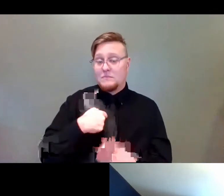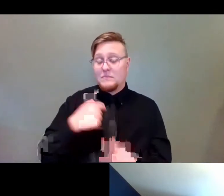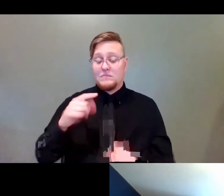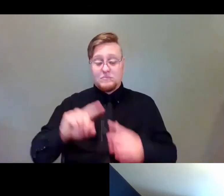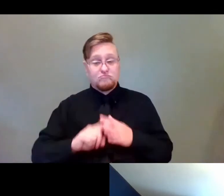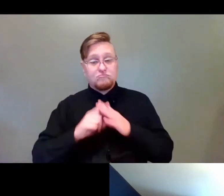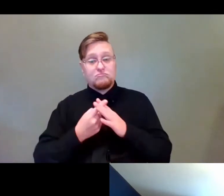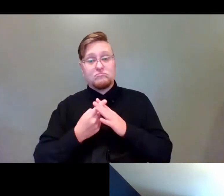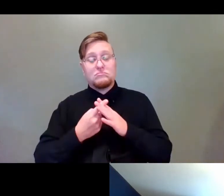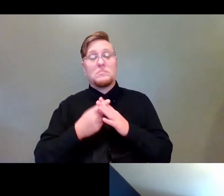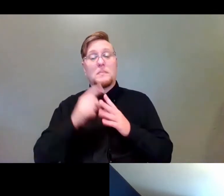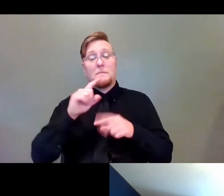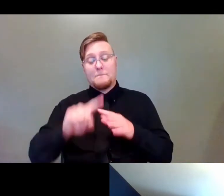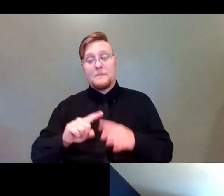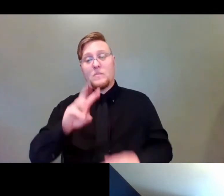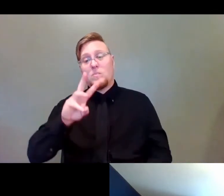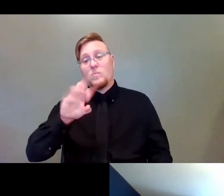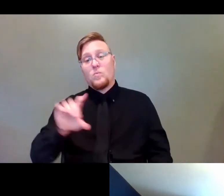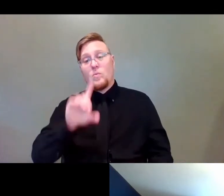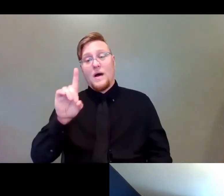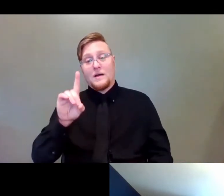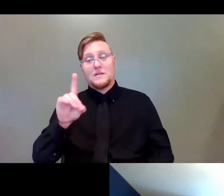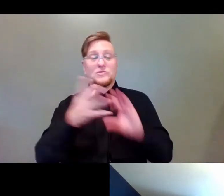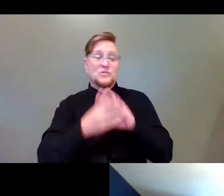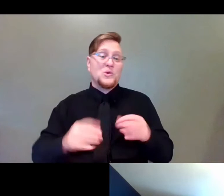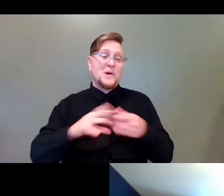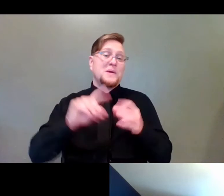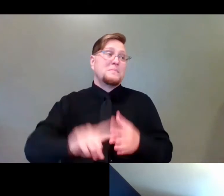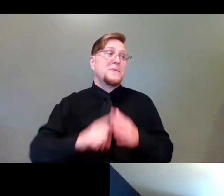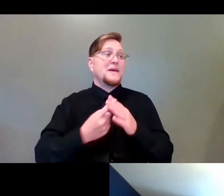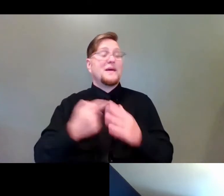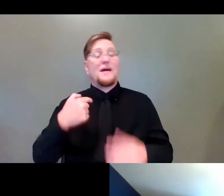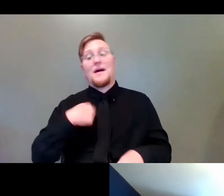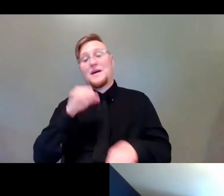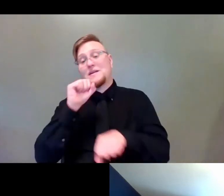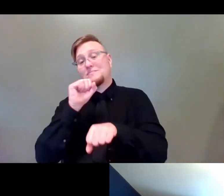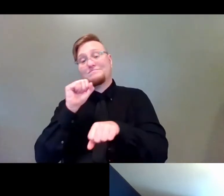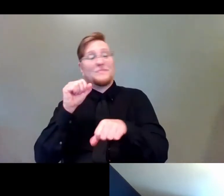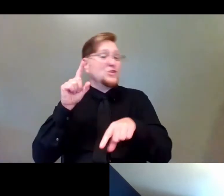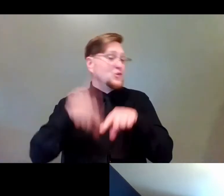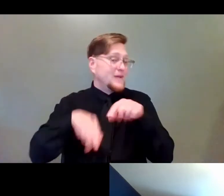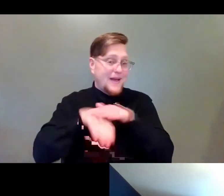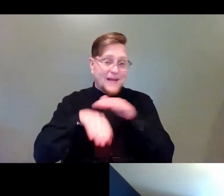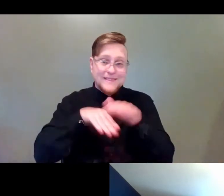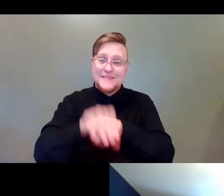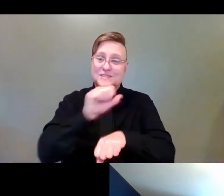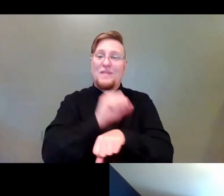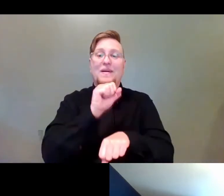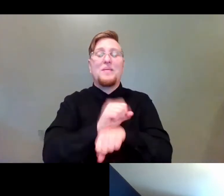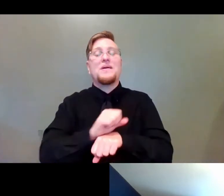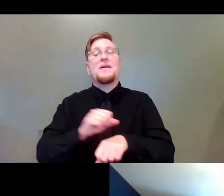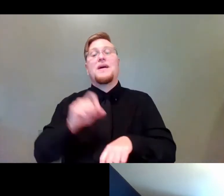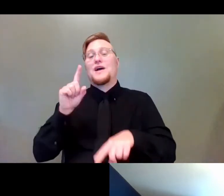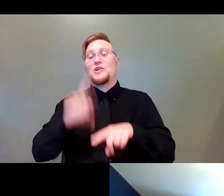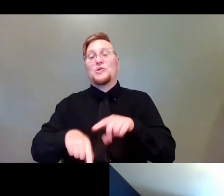said in the beginning of the wild story, no employment, no buses with rams, nothing. And I think the ADA has done a